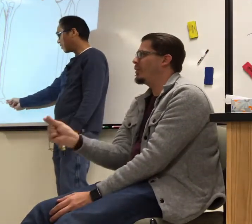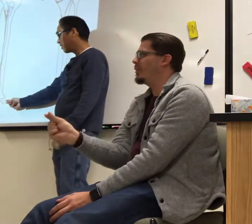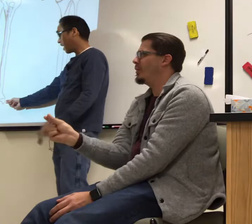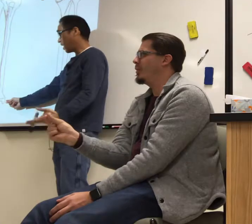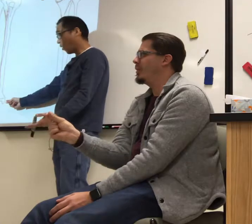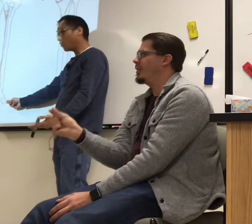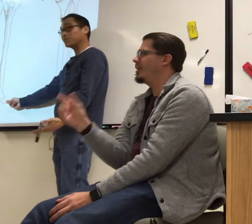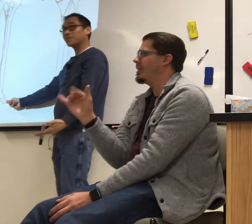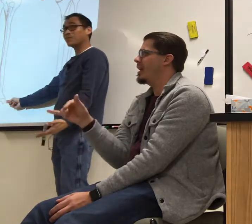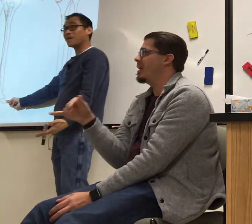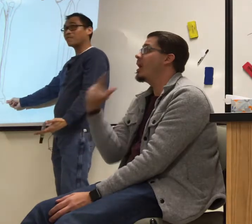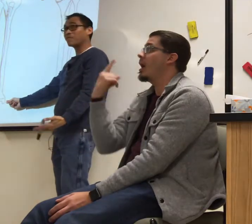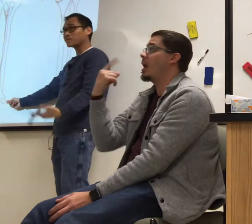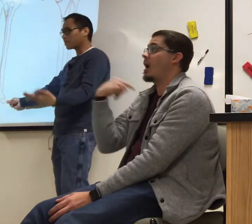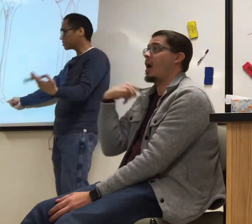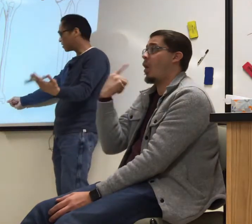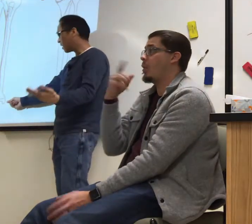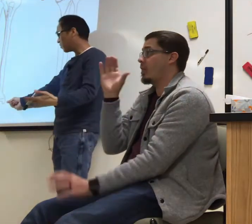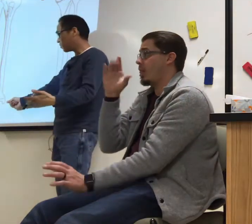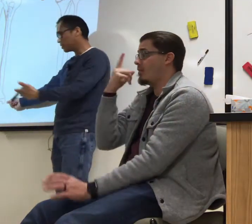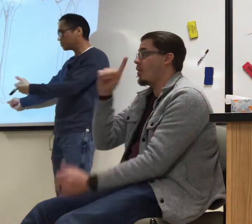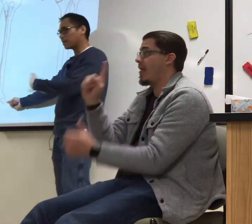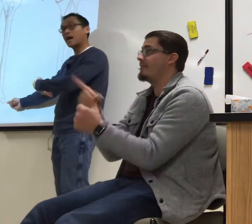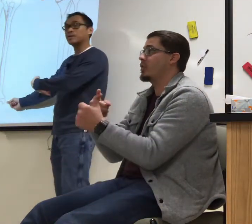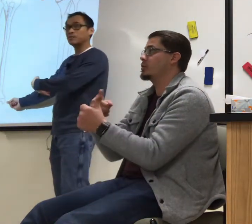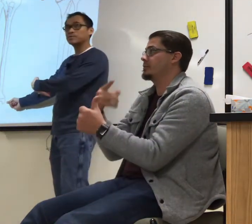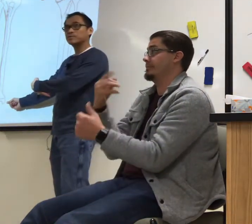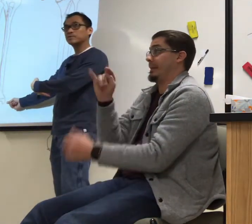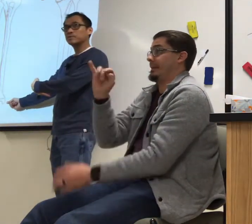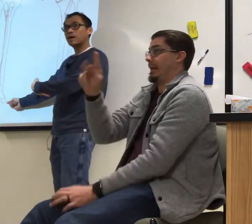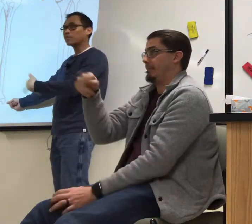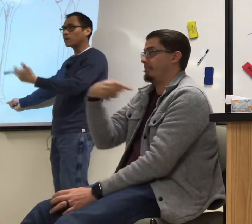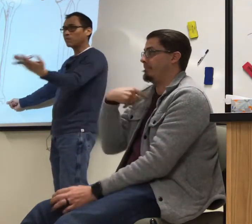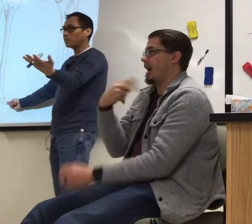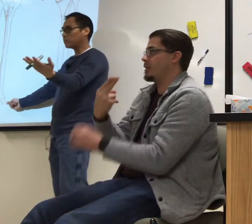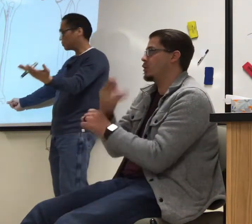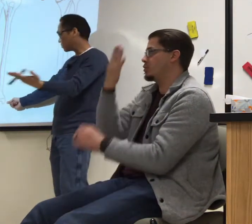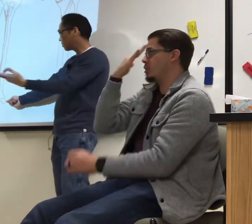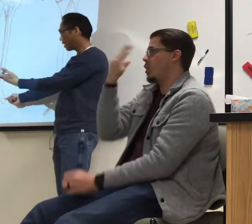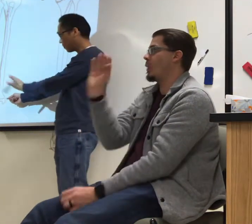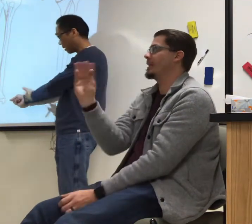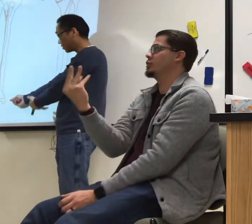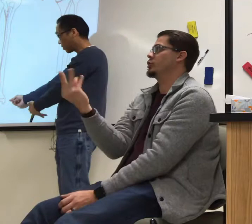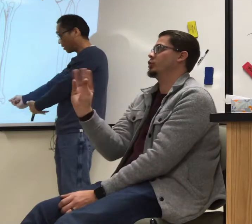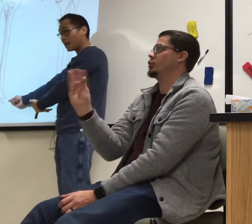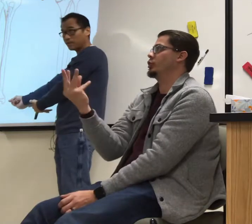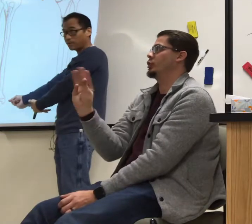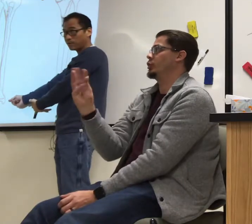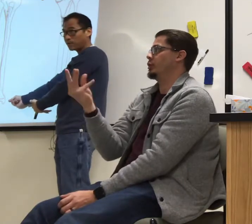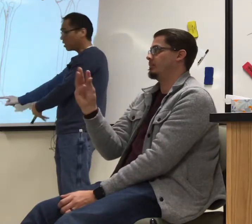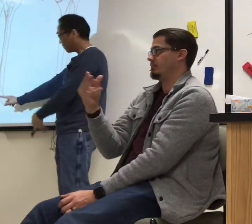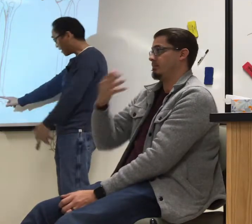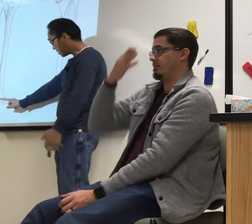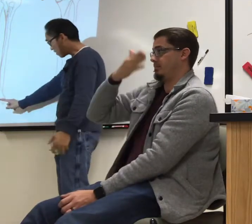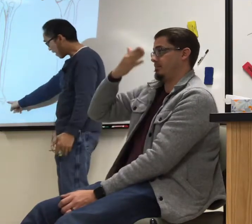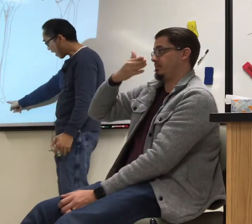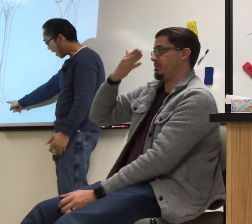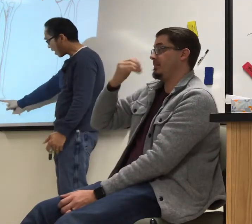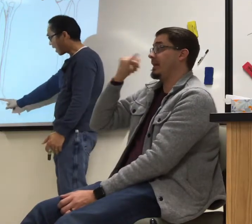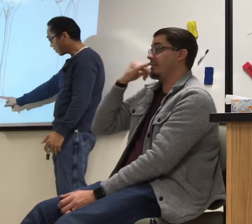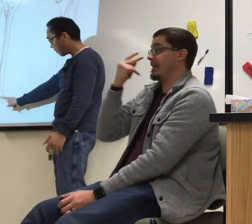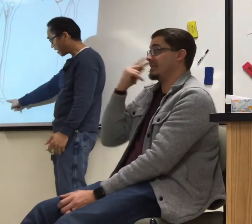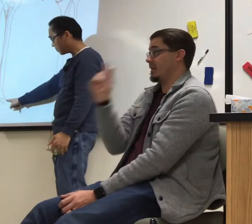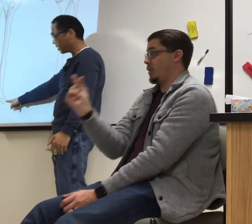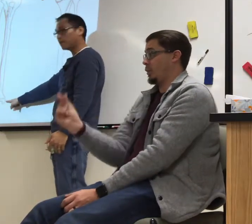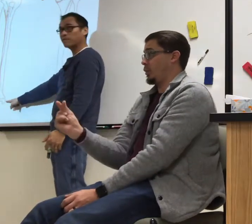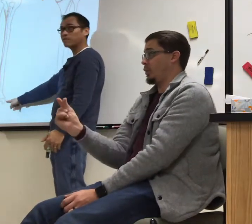malleolus. But I always look for that first. I'm just giving you the tips that I use. I don't care what you use. I'm telling you what I do. If I see